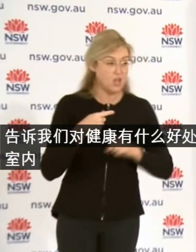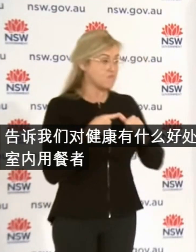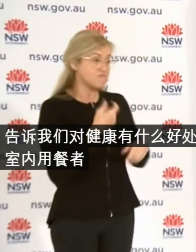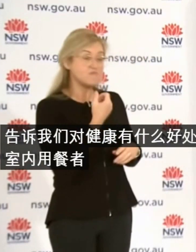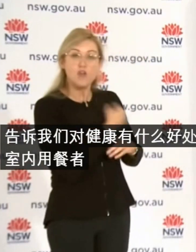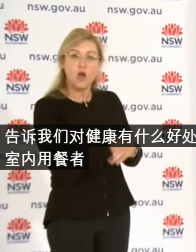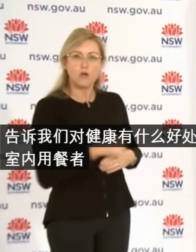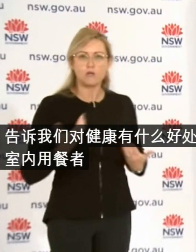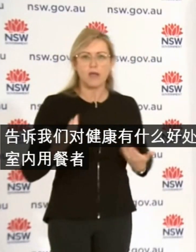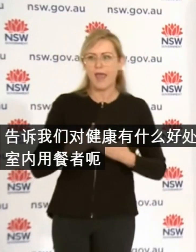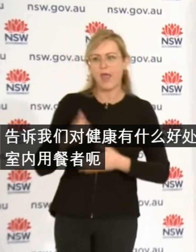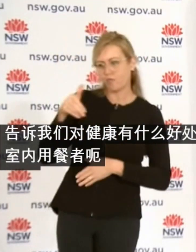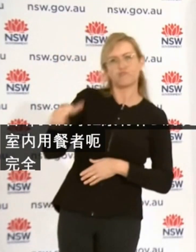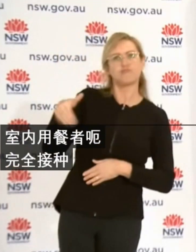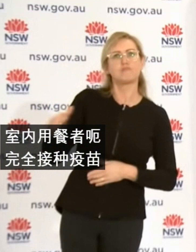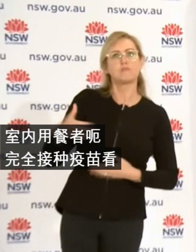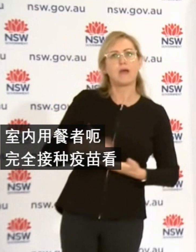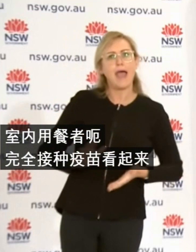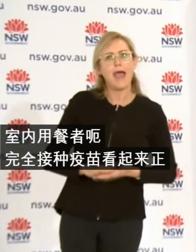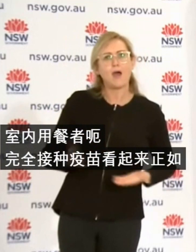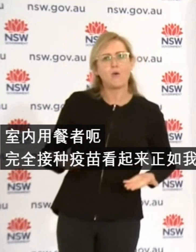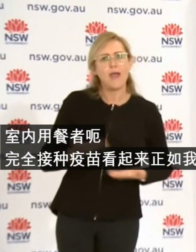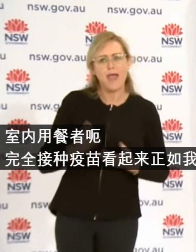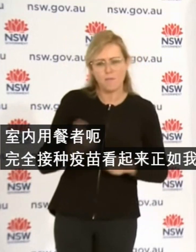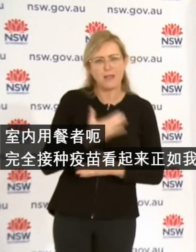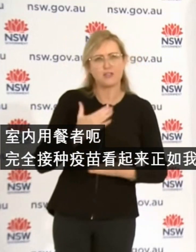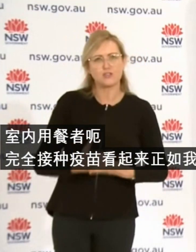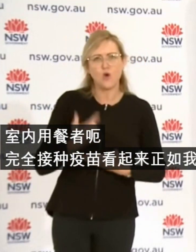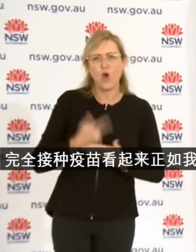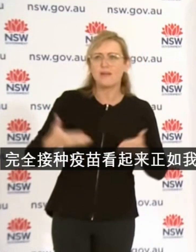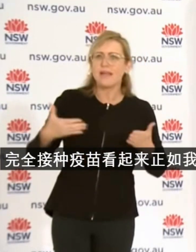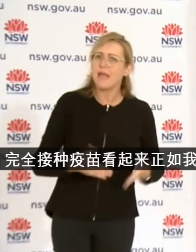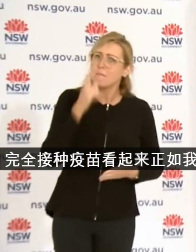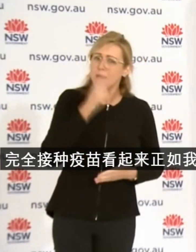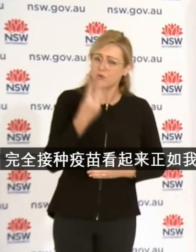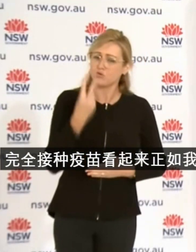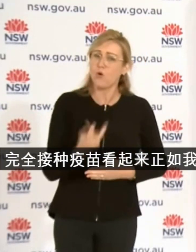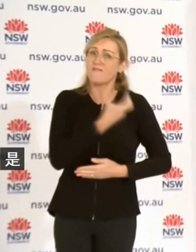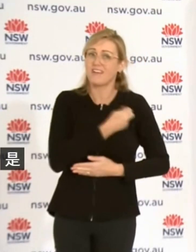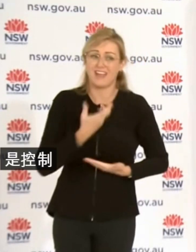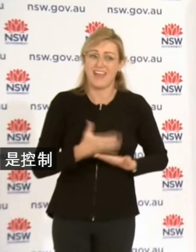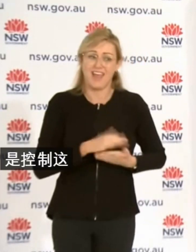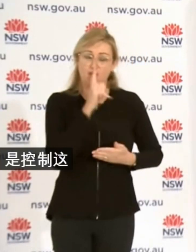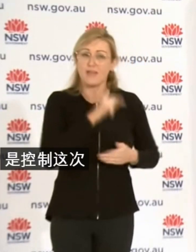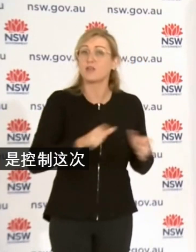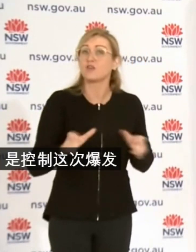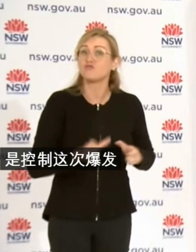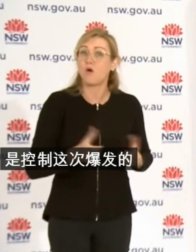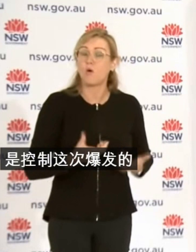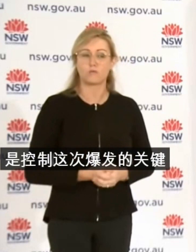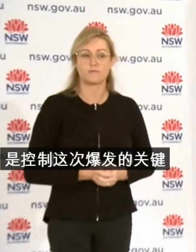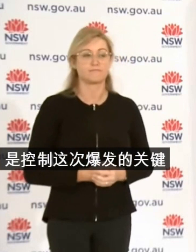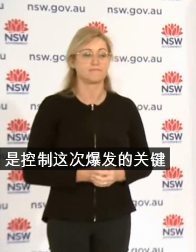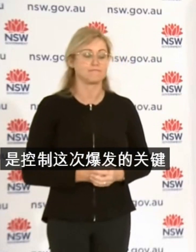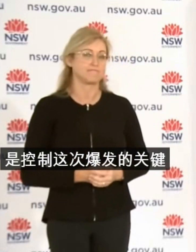of having indoor diners fully vaccinated? Look, as we've said all along, vaccination is key to controlling